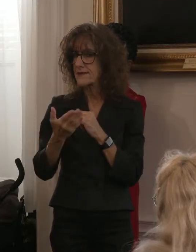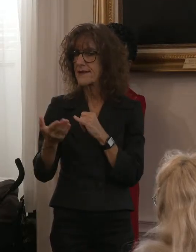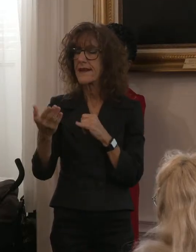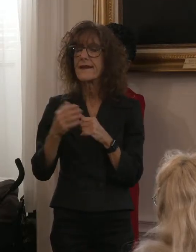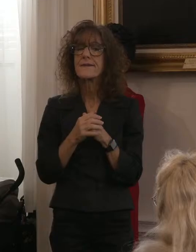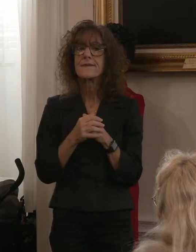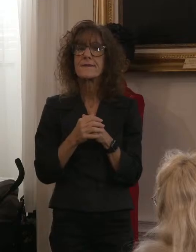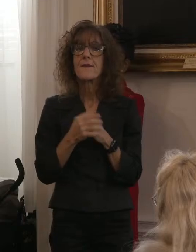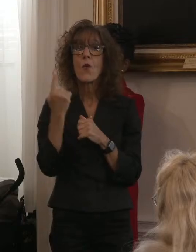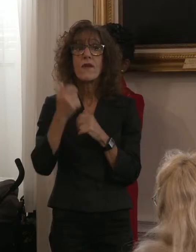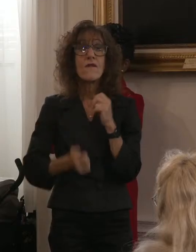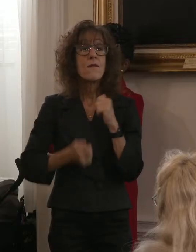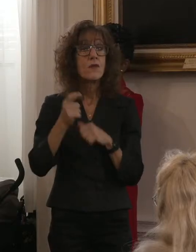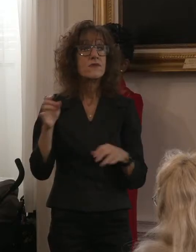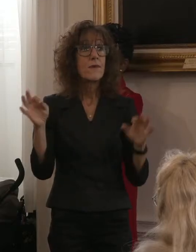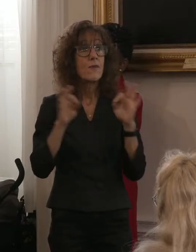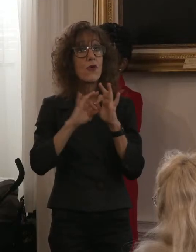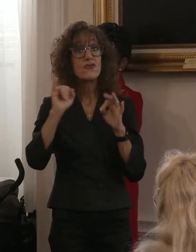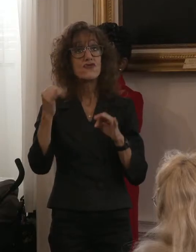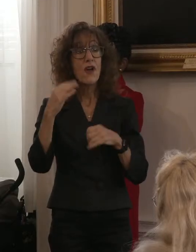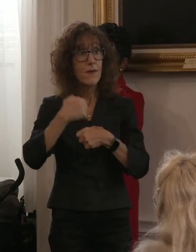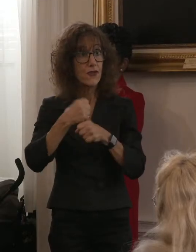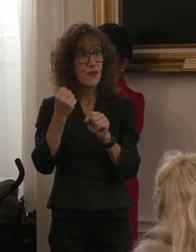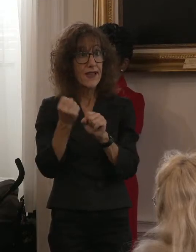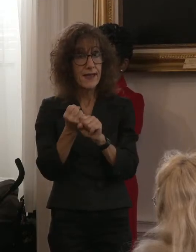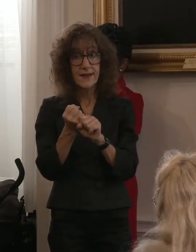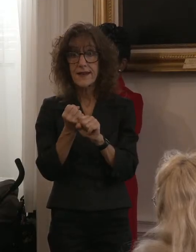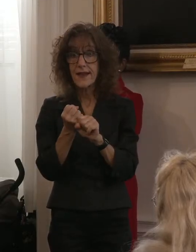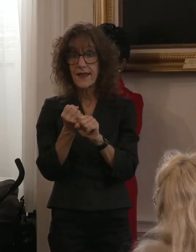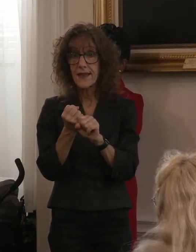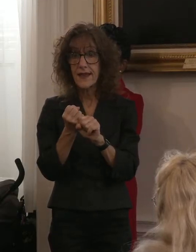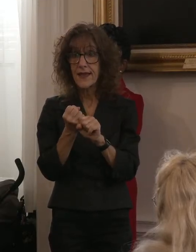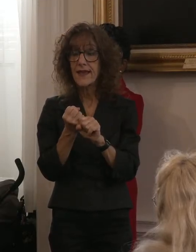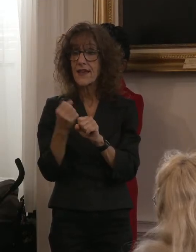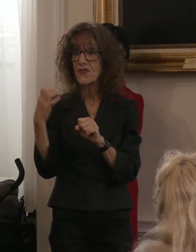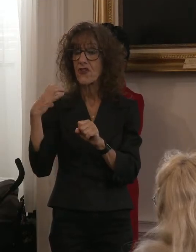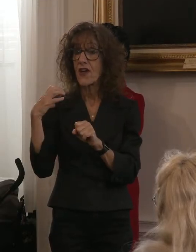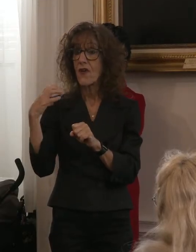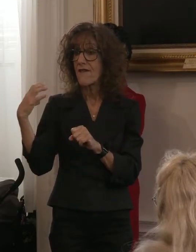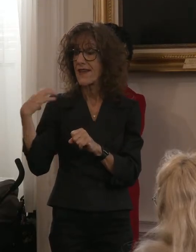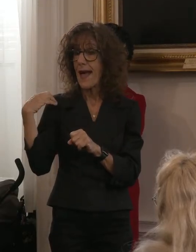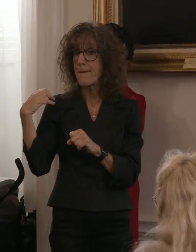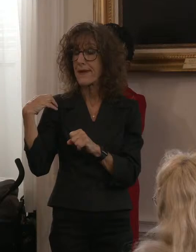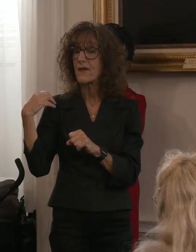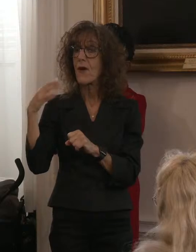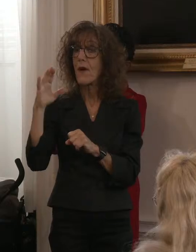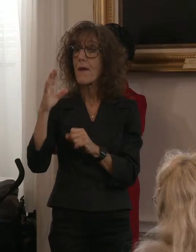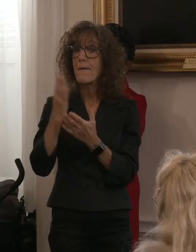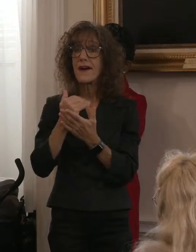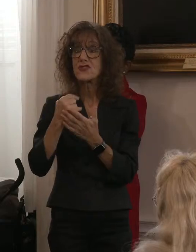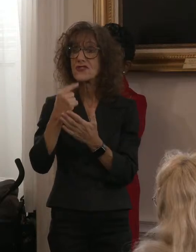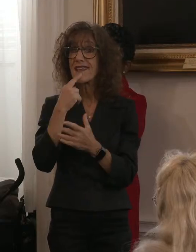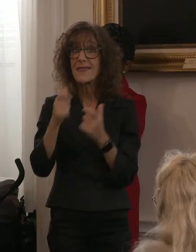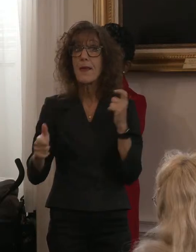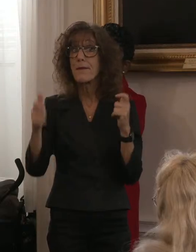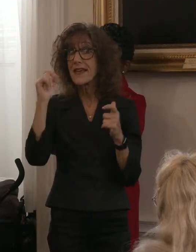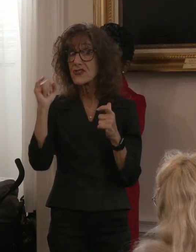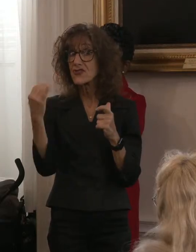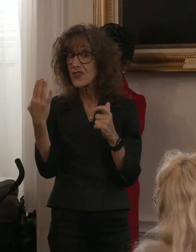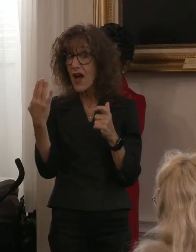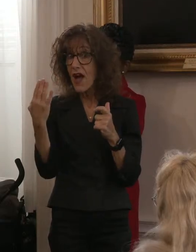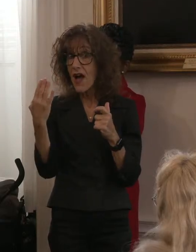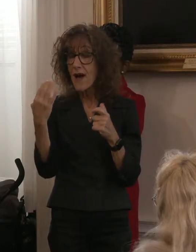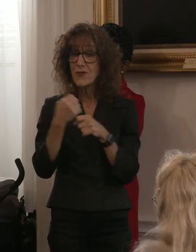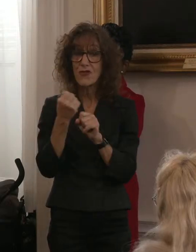that is one of our most important job-creating aspects that our chair of the Capital Budget Subcommittee says all the time. The biggest job-creating bill